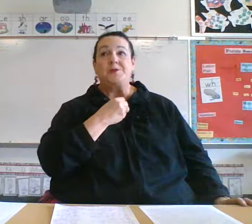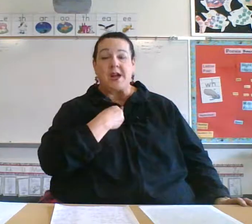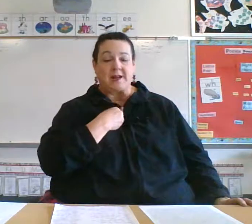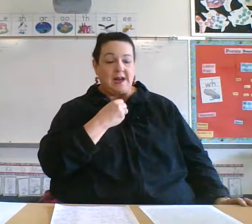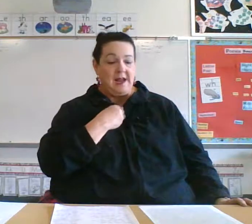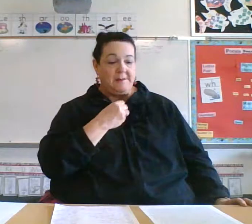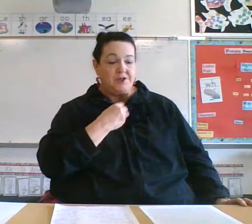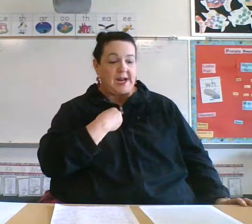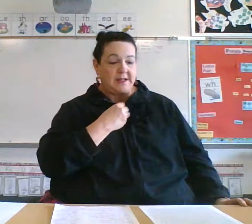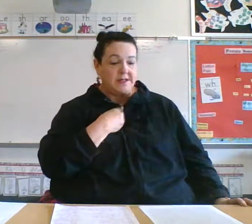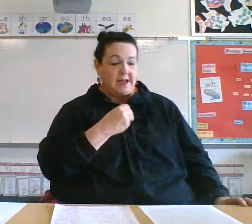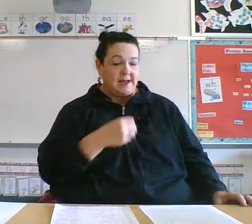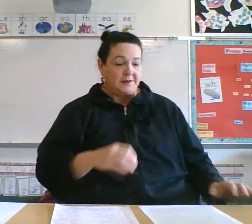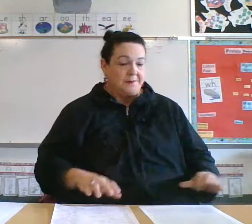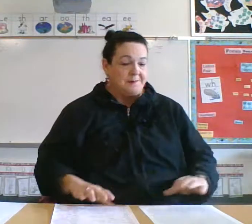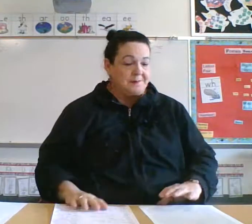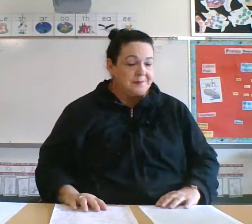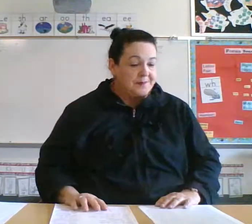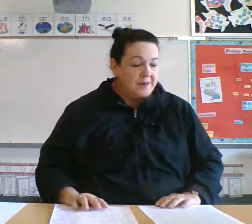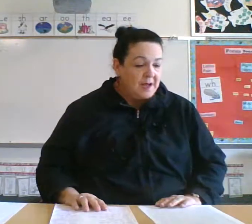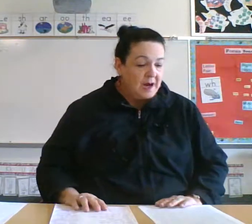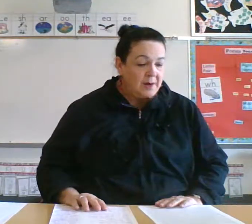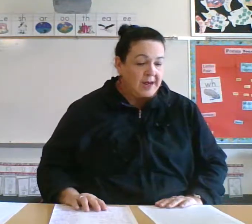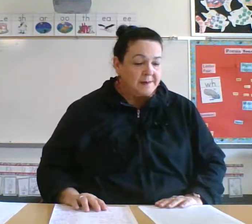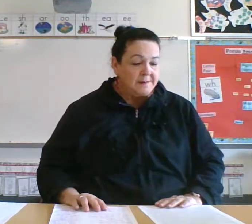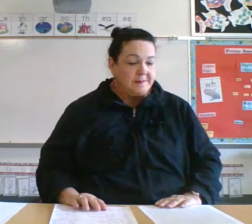Object. I object to that. Okay.